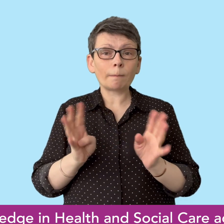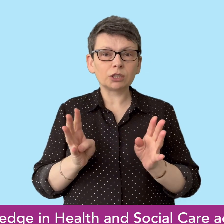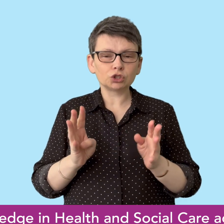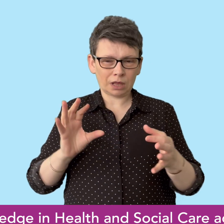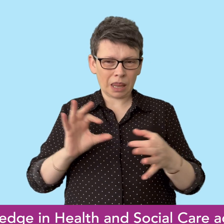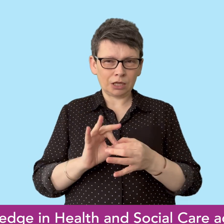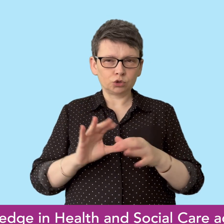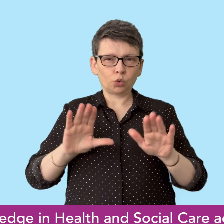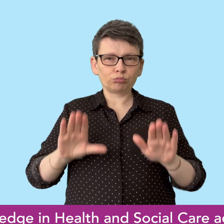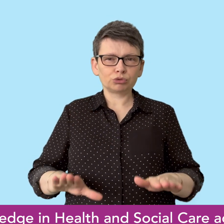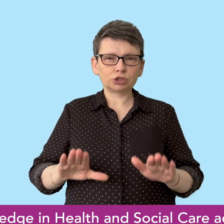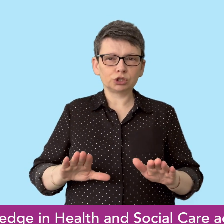laws.